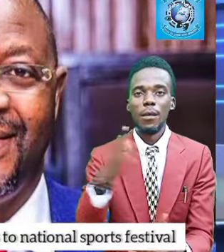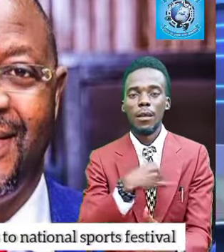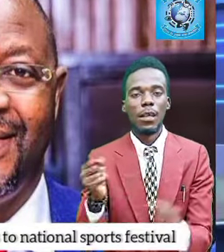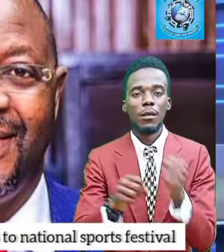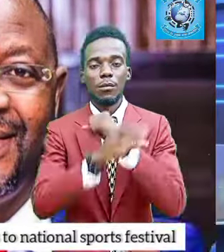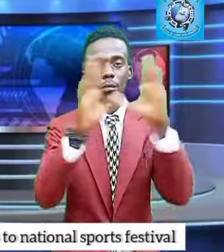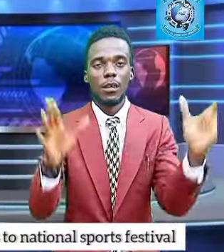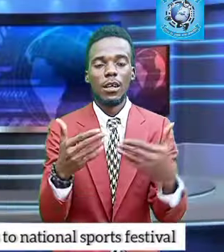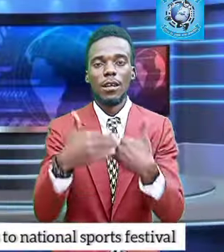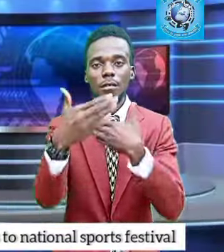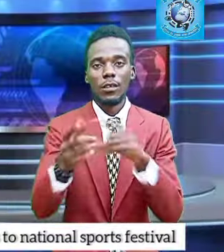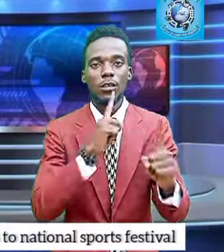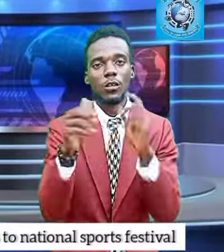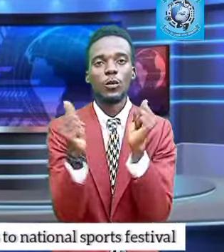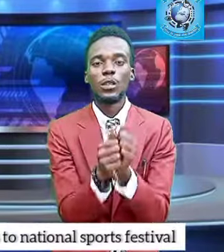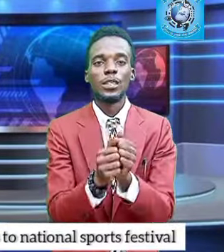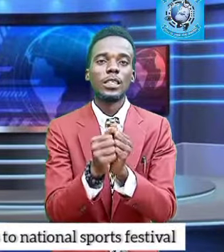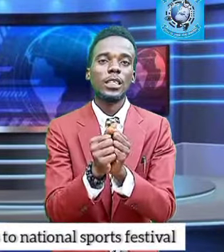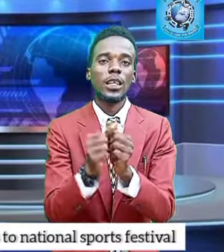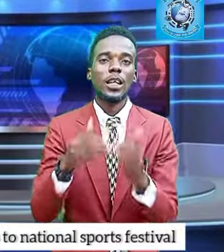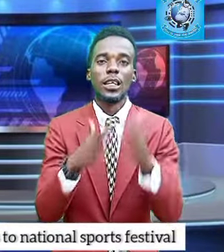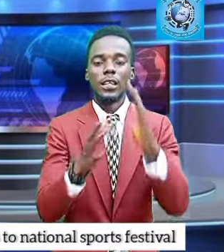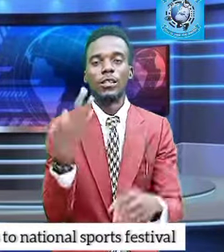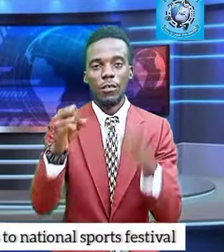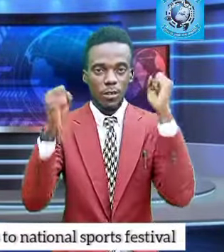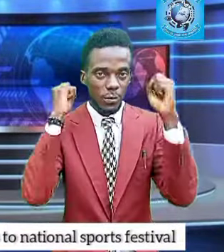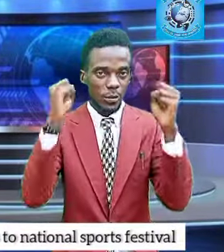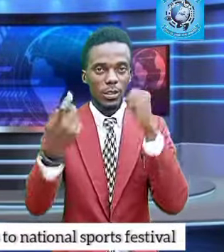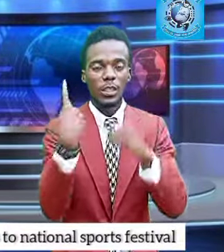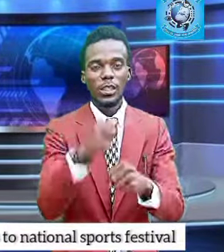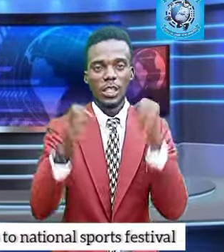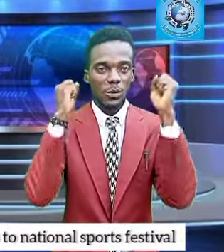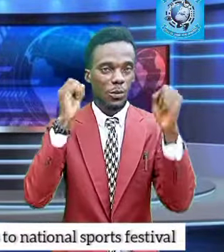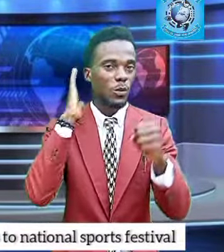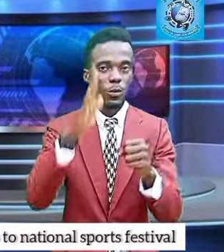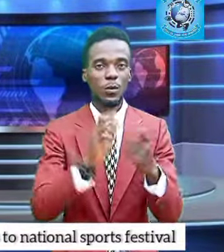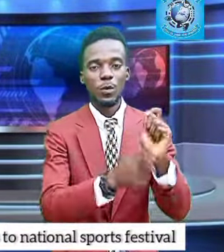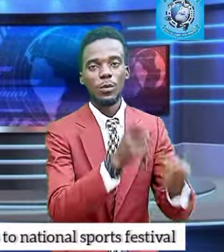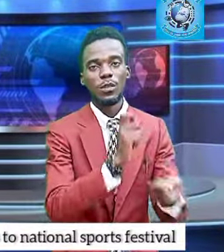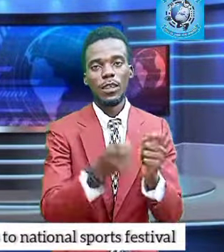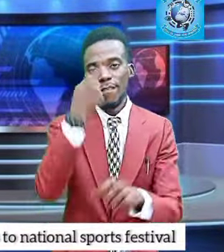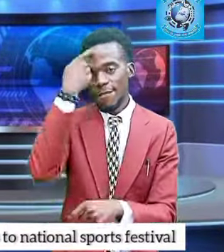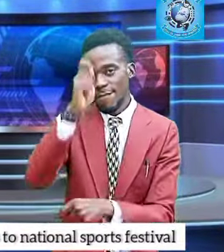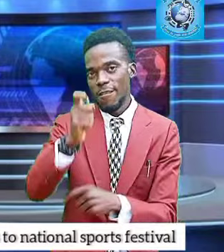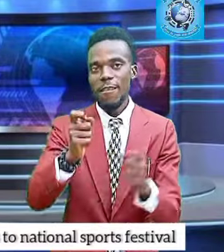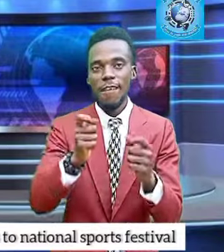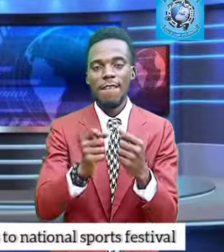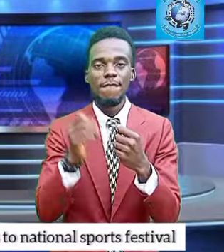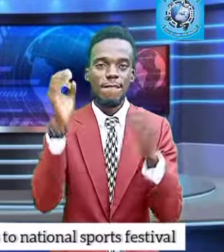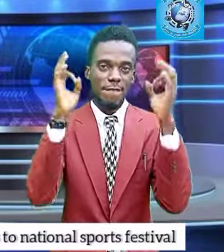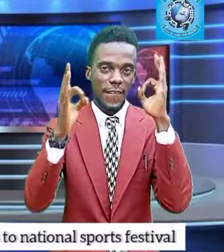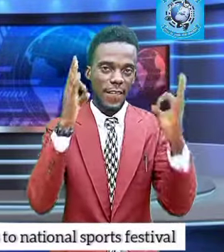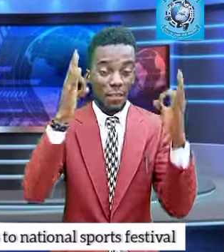stakeholders with sport, released para sport to be competed for at Festival. The following para sports to